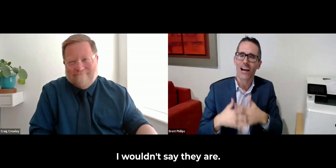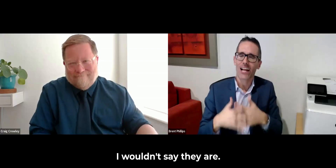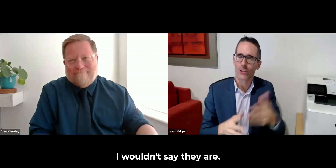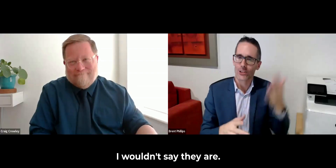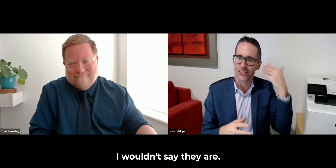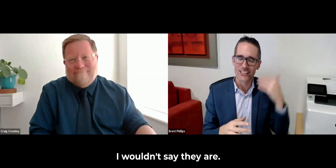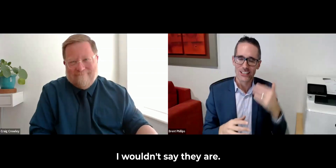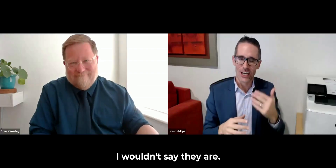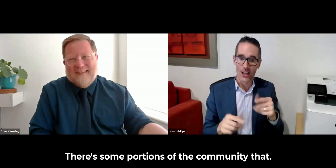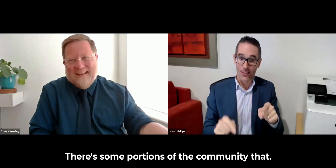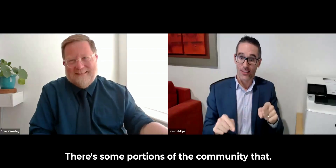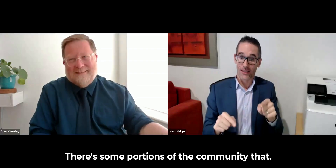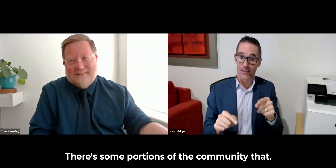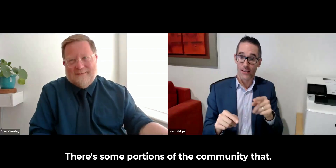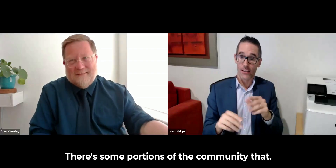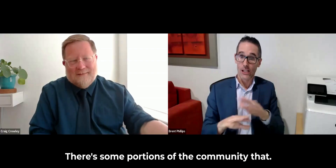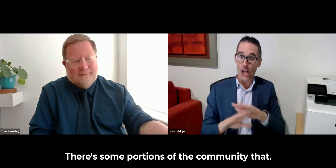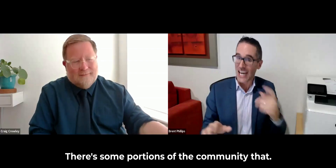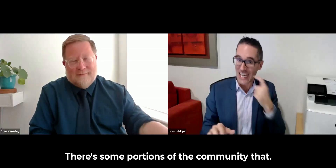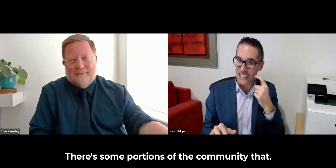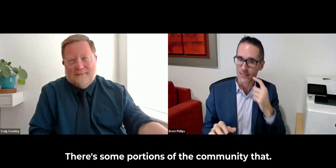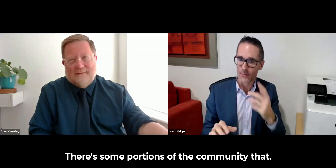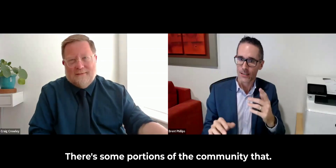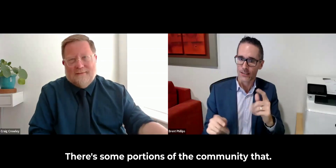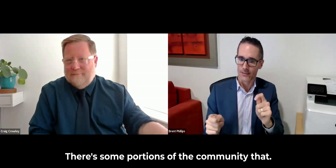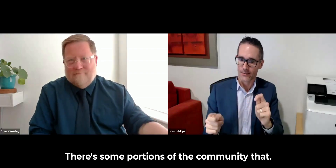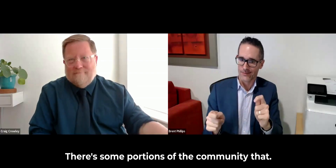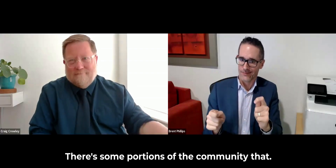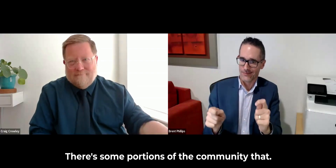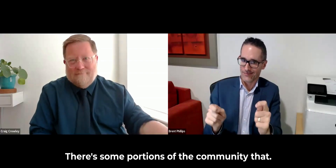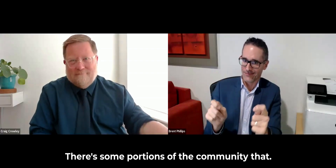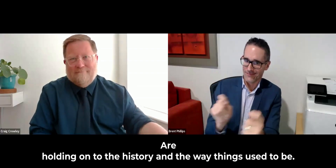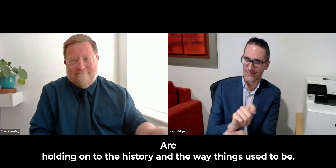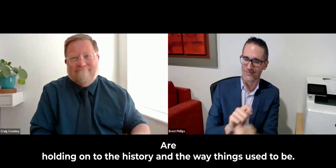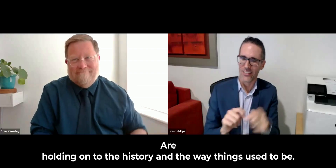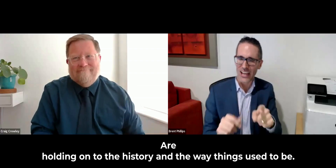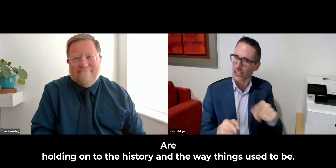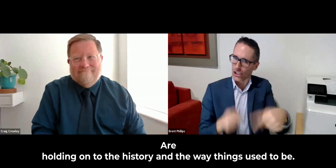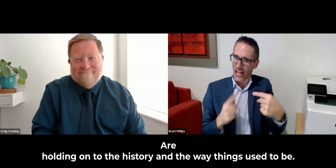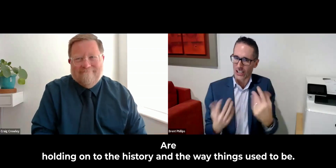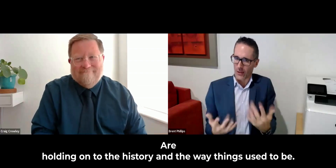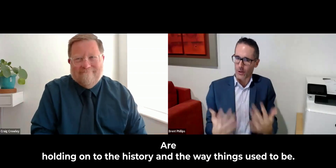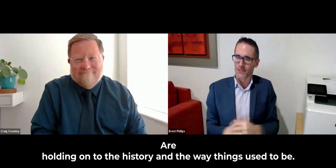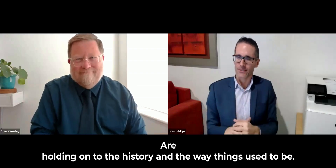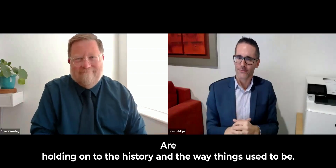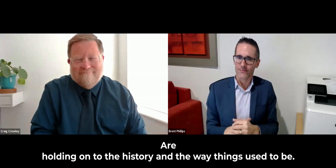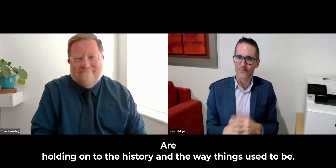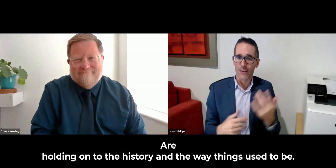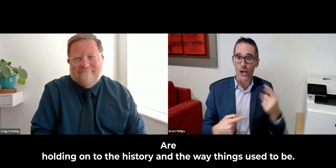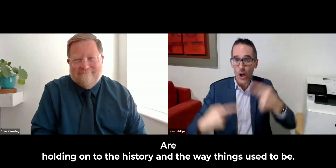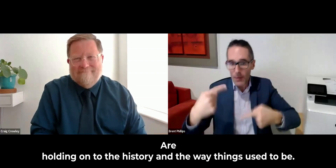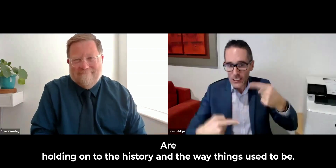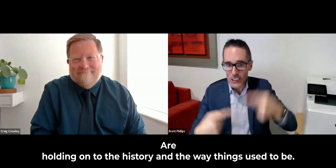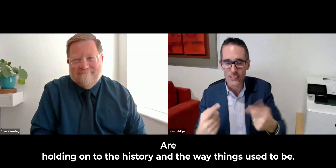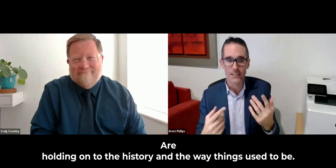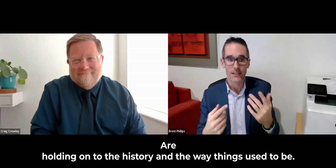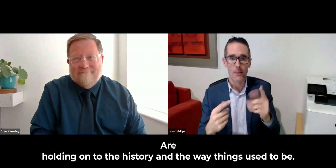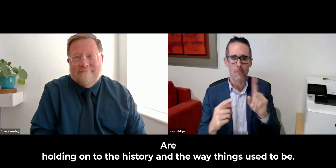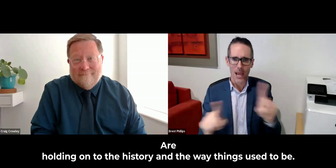they are. That there's some portions of the community that are holding on to the history and the way things used